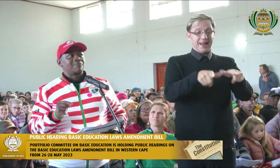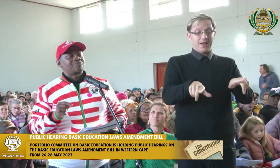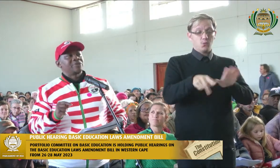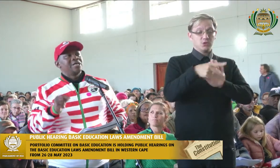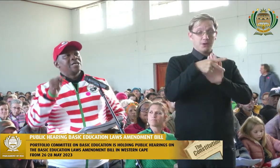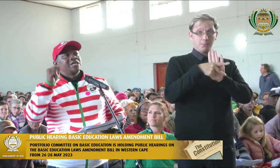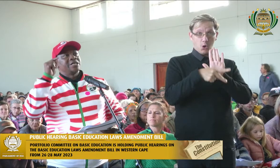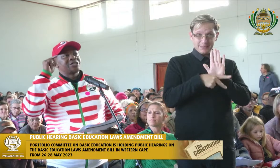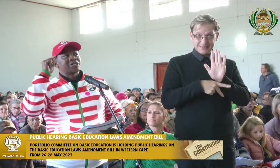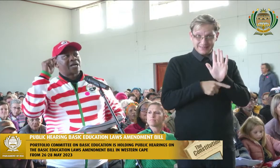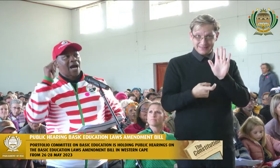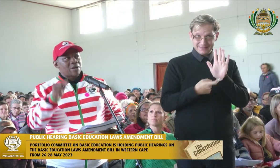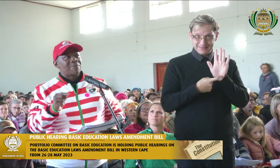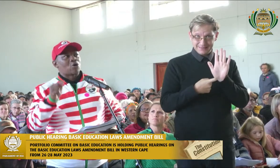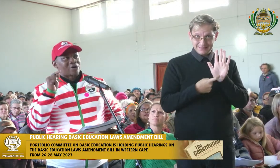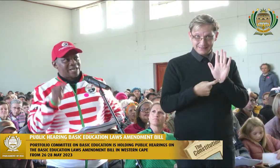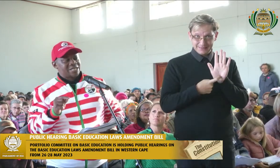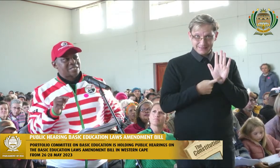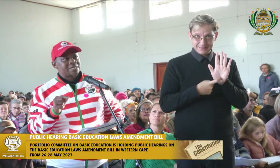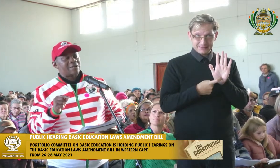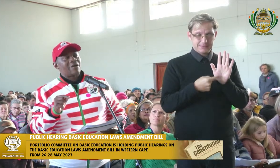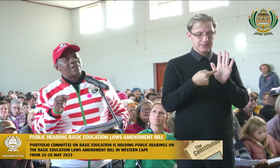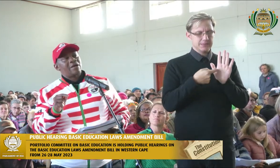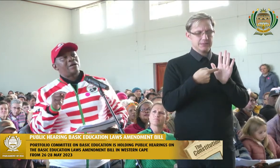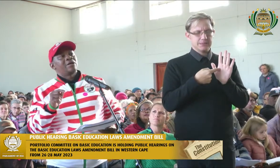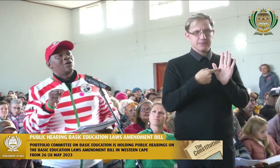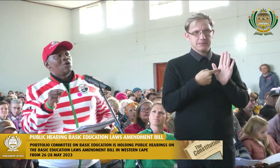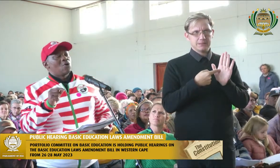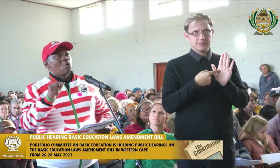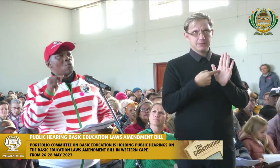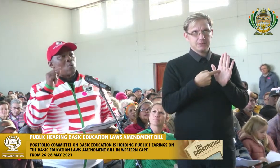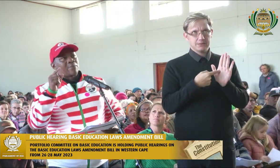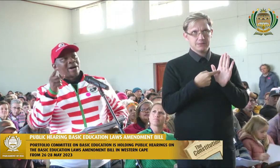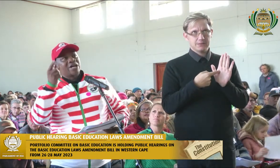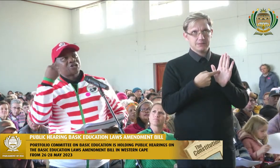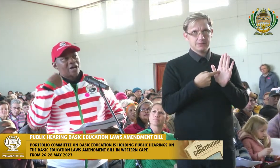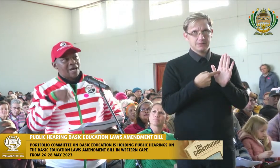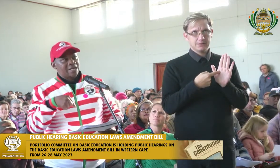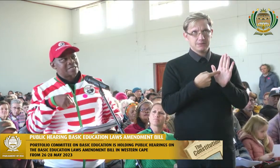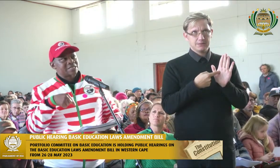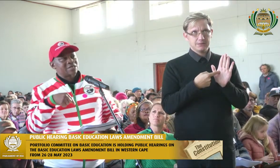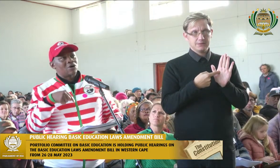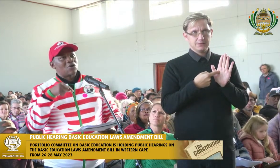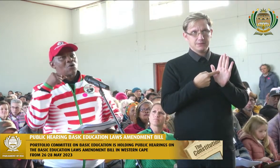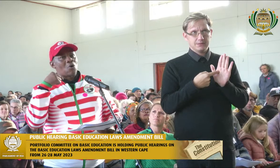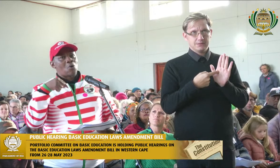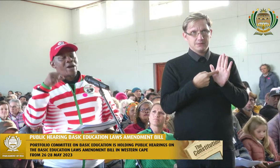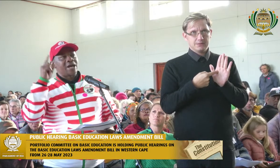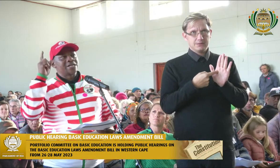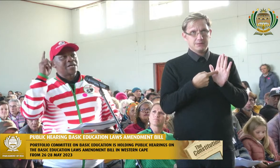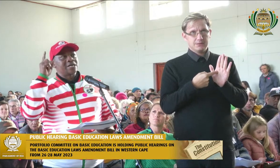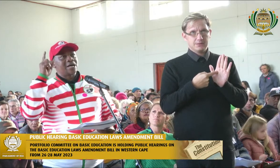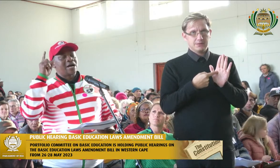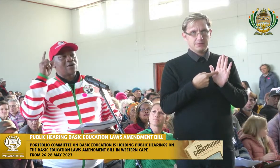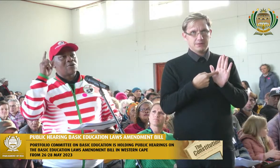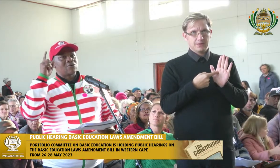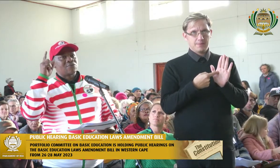policy, it can be correct when my child go